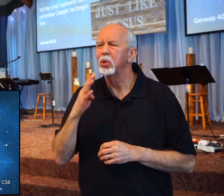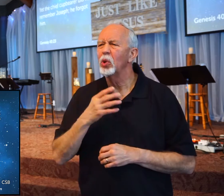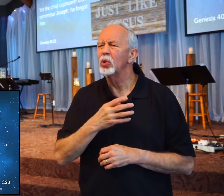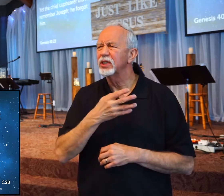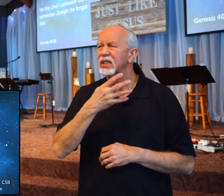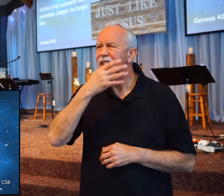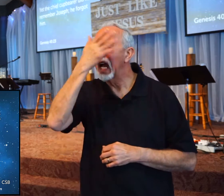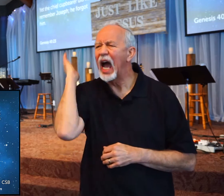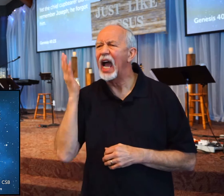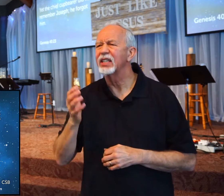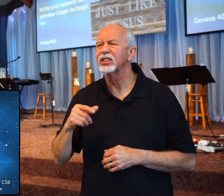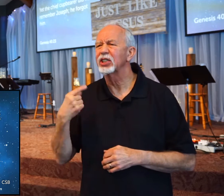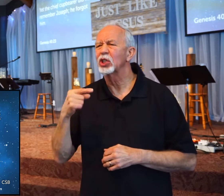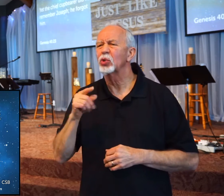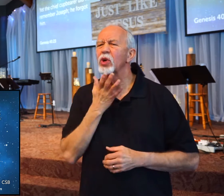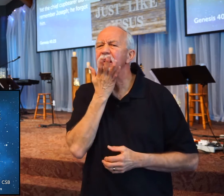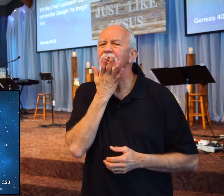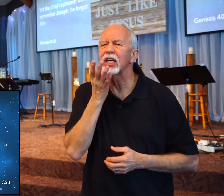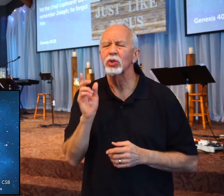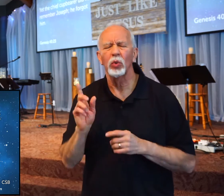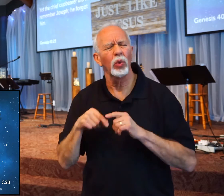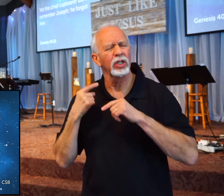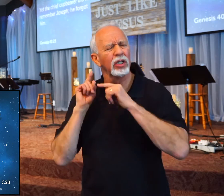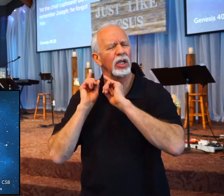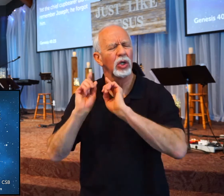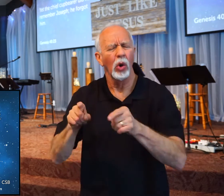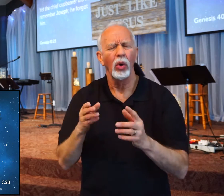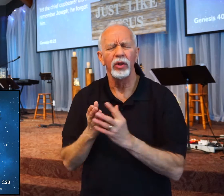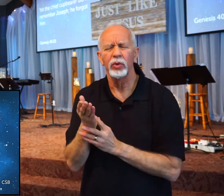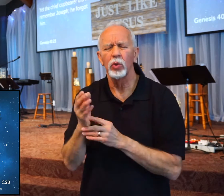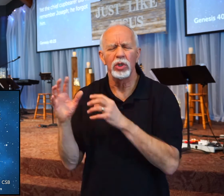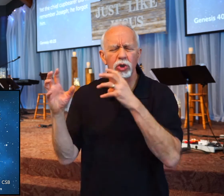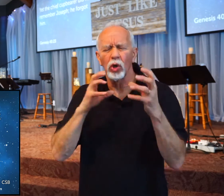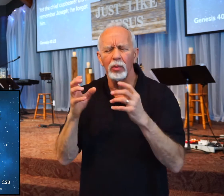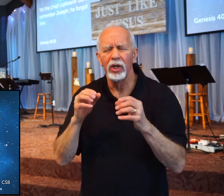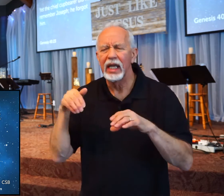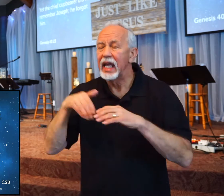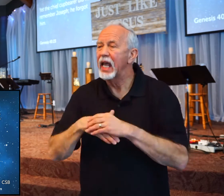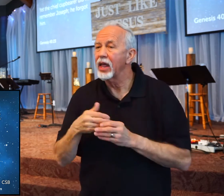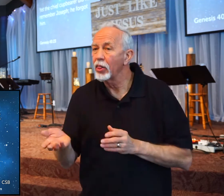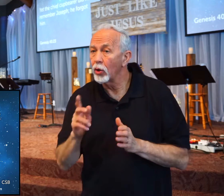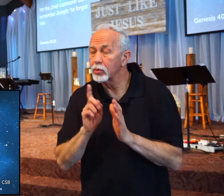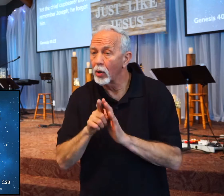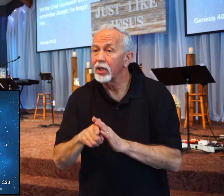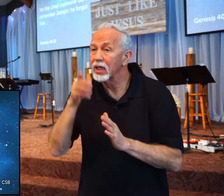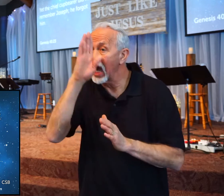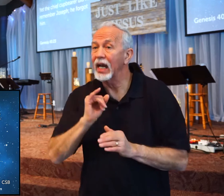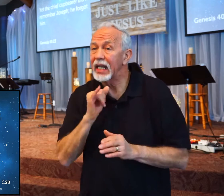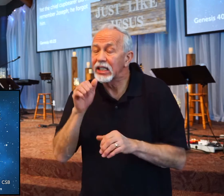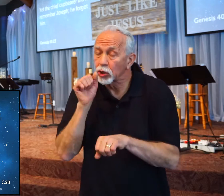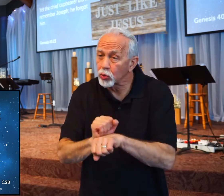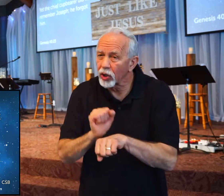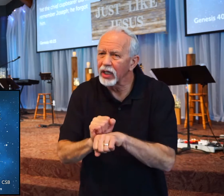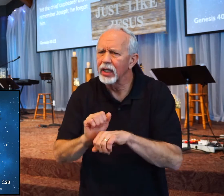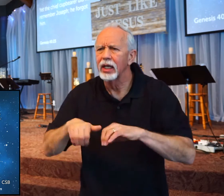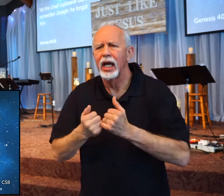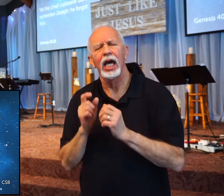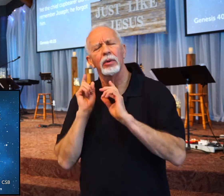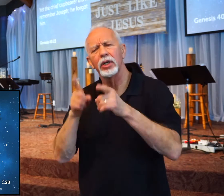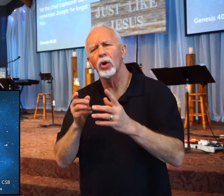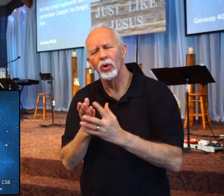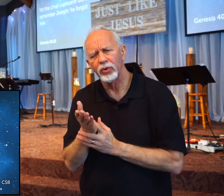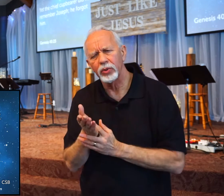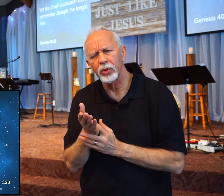grass when you're going through a storm. But in those moments, God is at work. And so how do we go through those times?